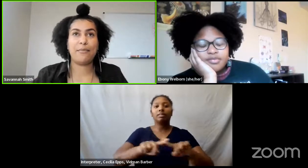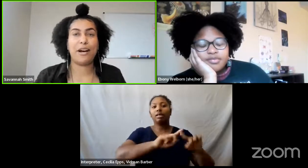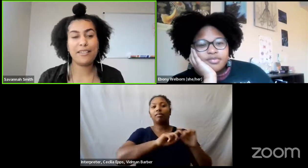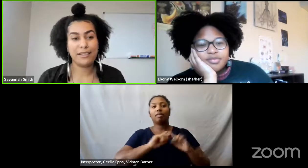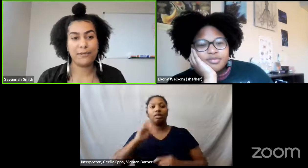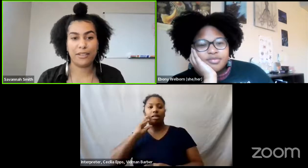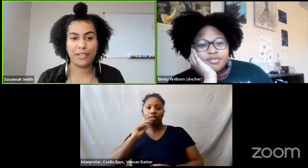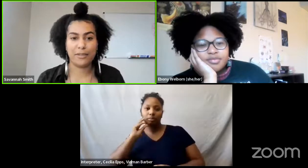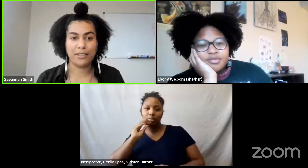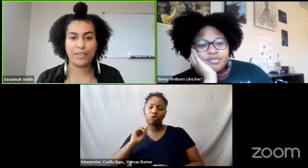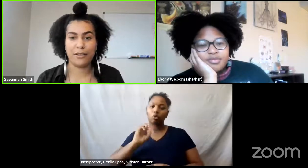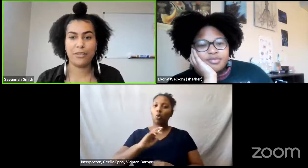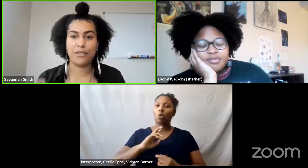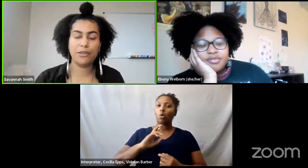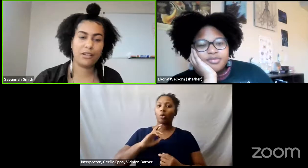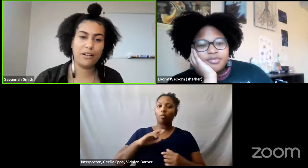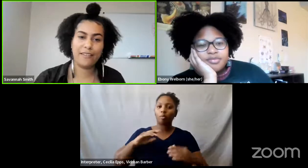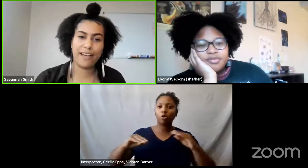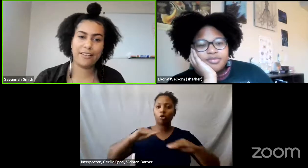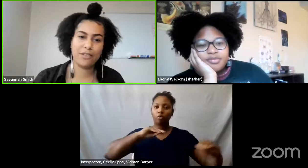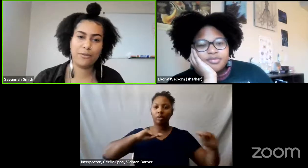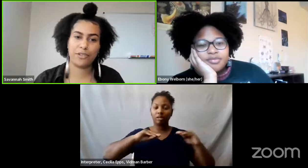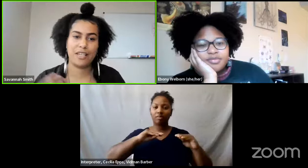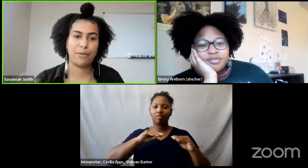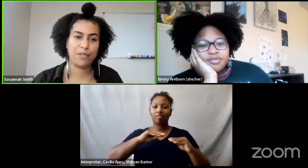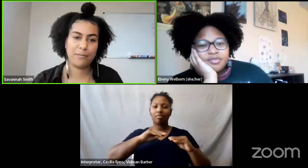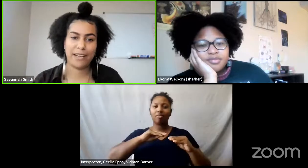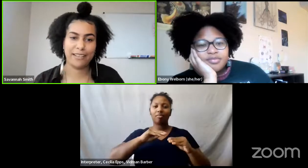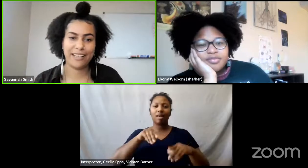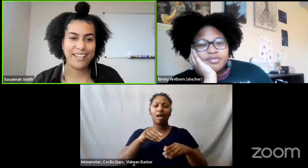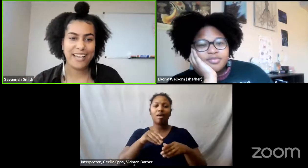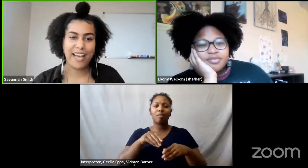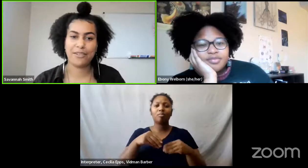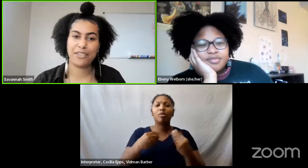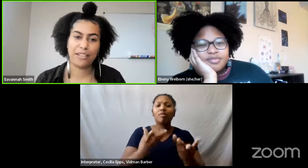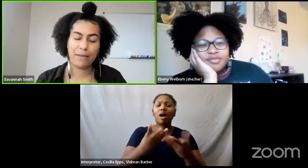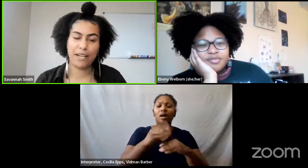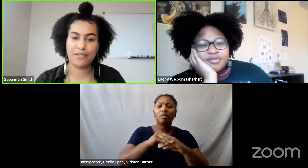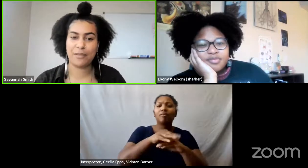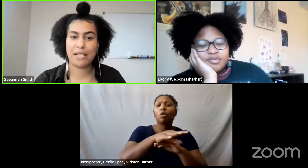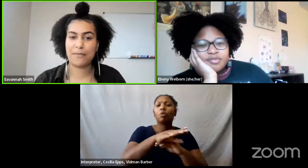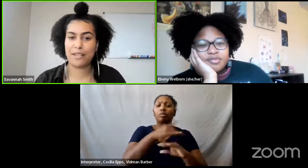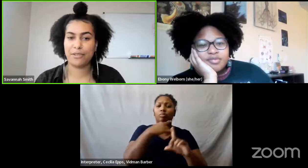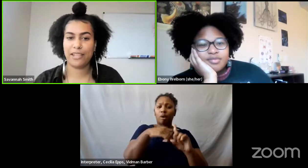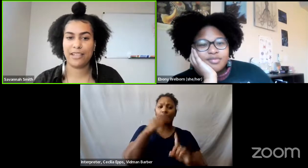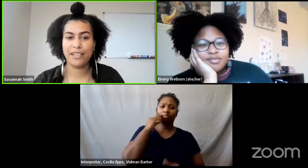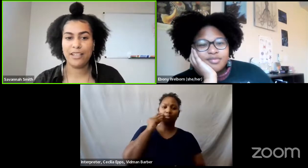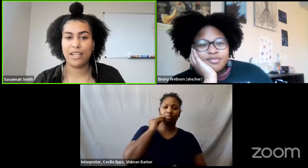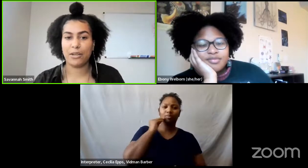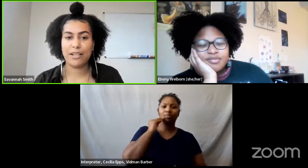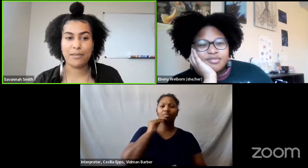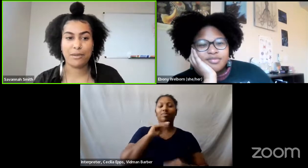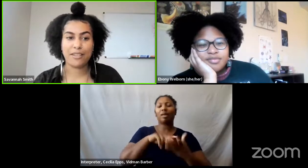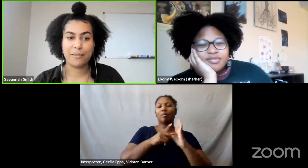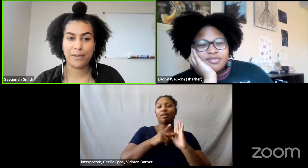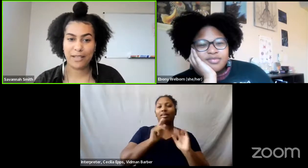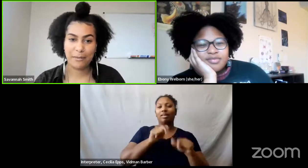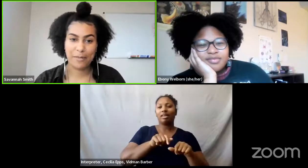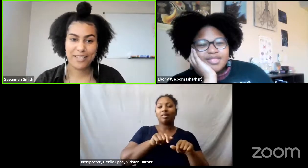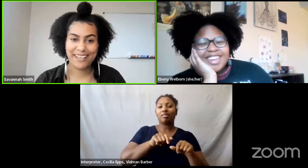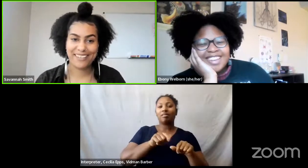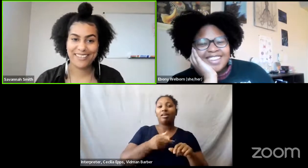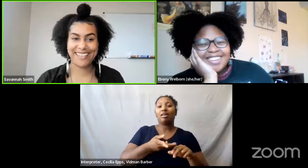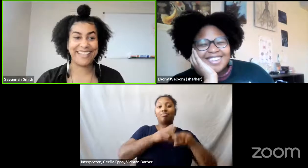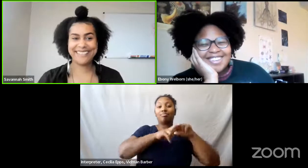elicit positive feelings within yourself, you can call on that. So for example, with smiling, I was talking about how sometimes I feel like a crazy person, but